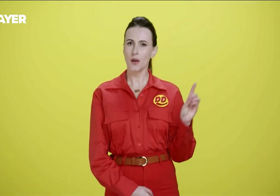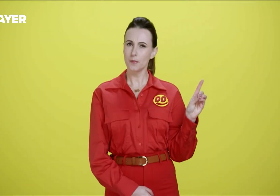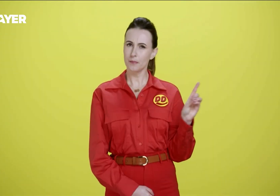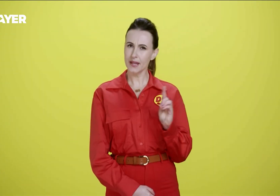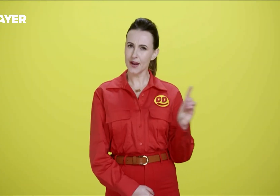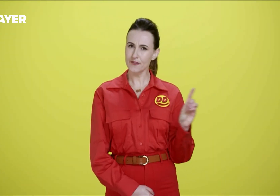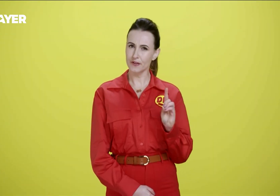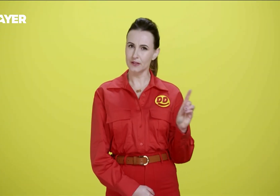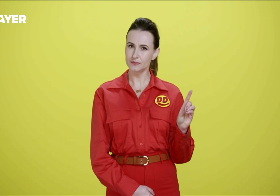Be careful.